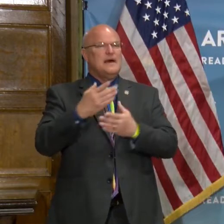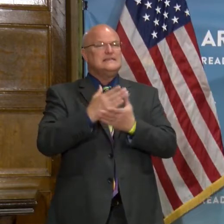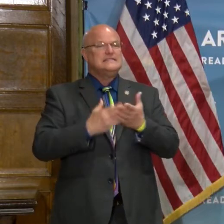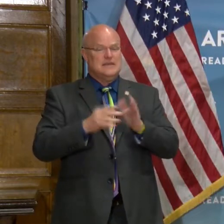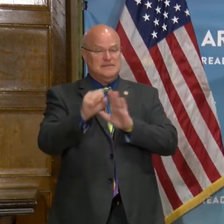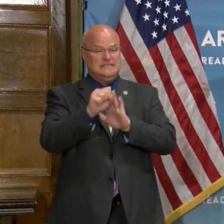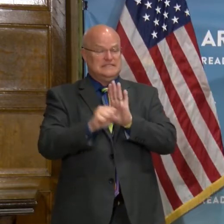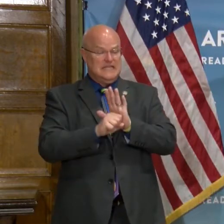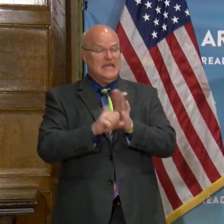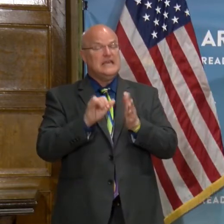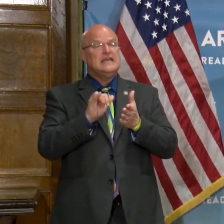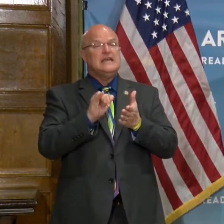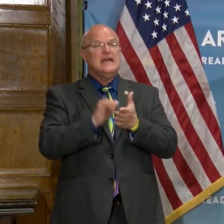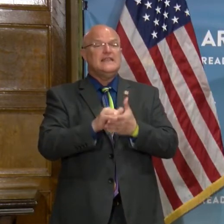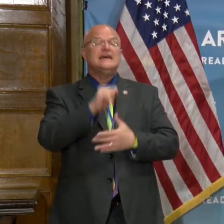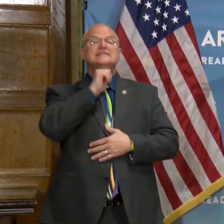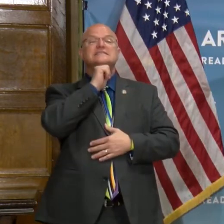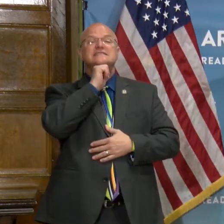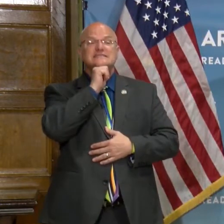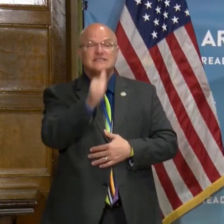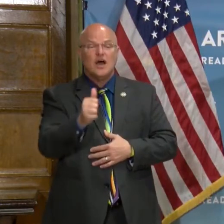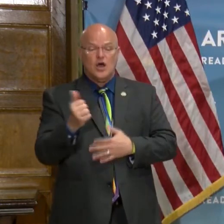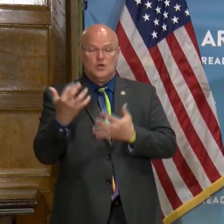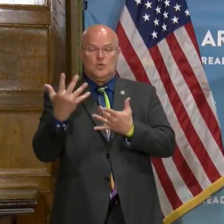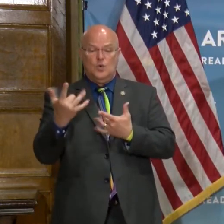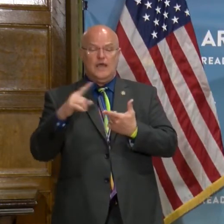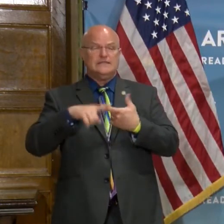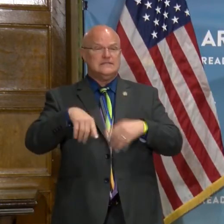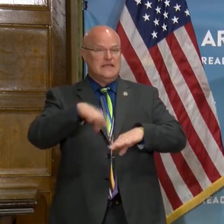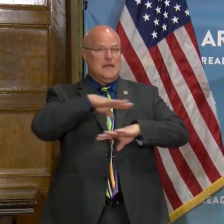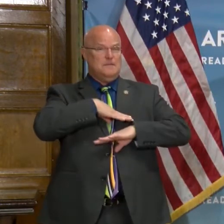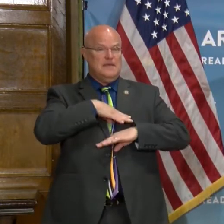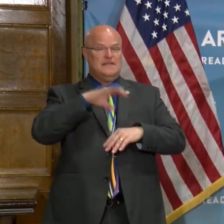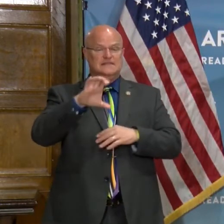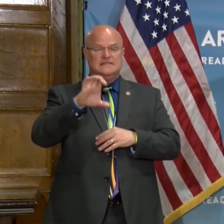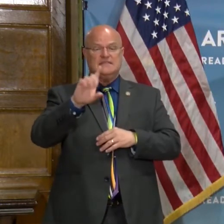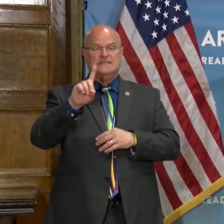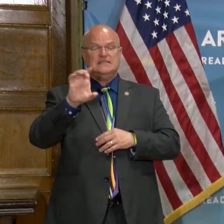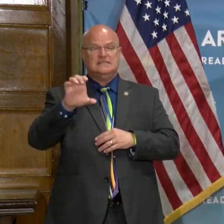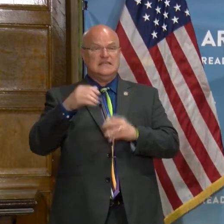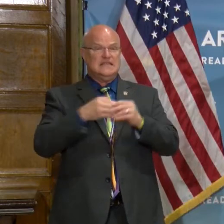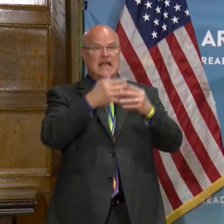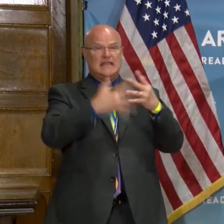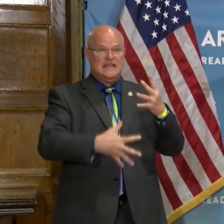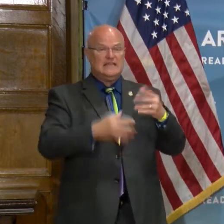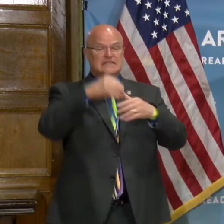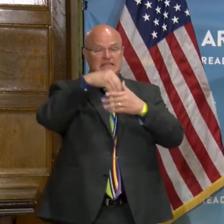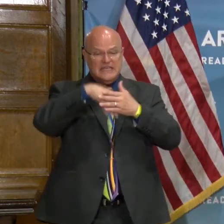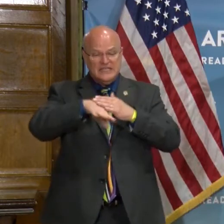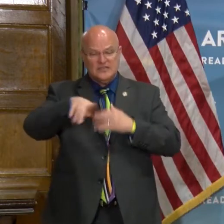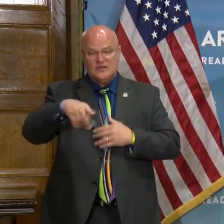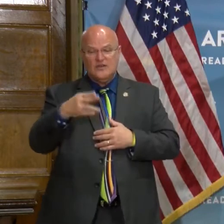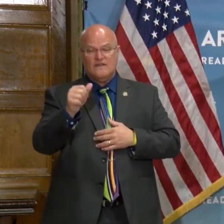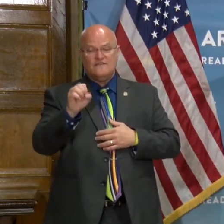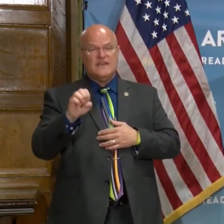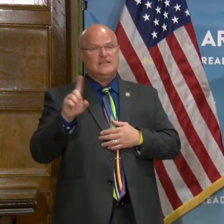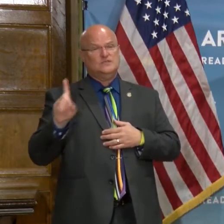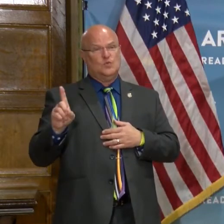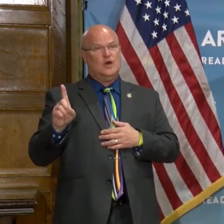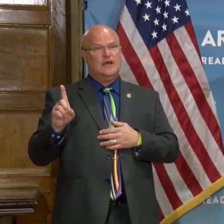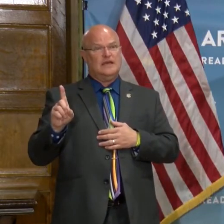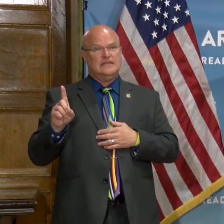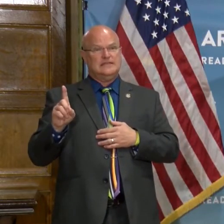of the states that did not wait till they met the CDC guidelines to enter phase one, the